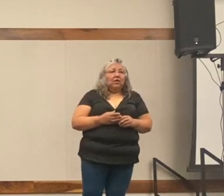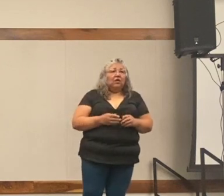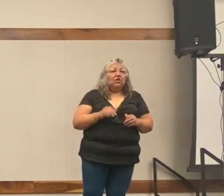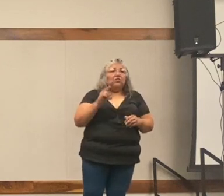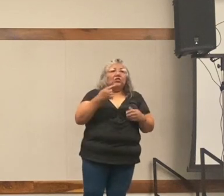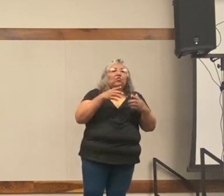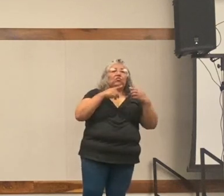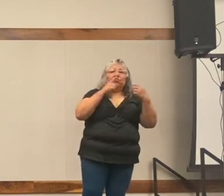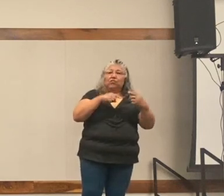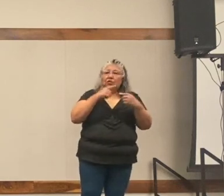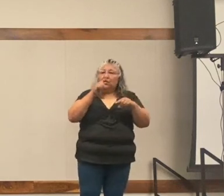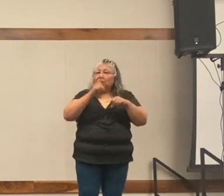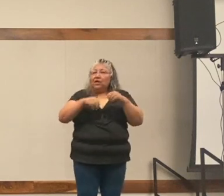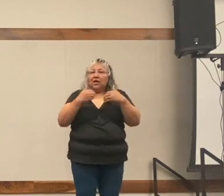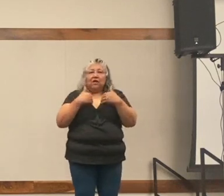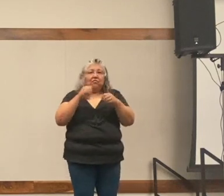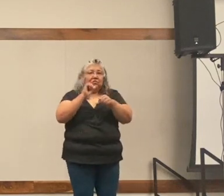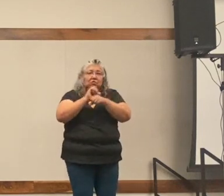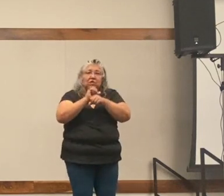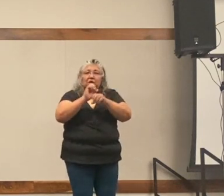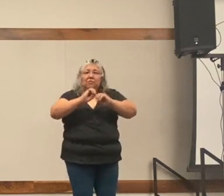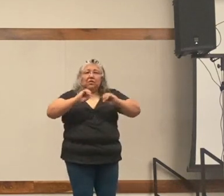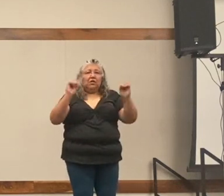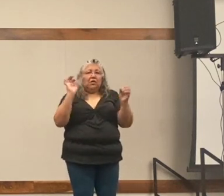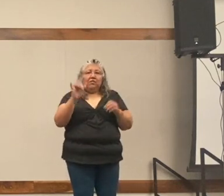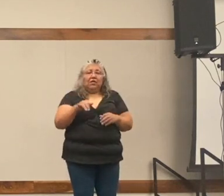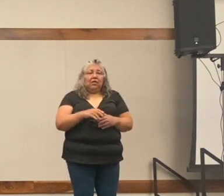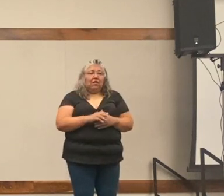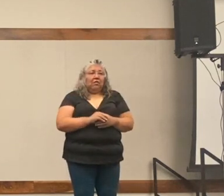really struggling. Can't keep a job. None of that stuff.